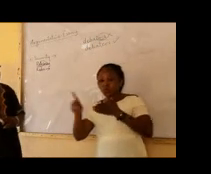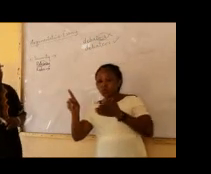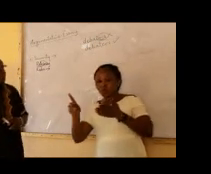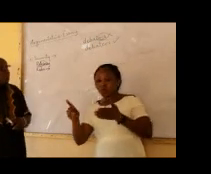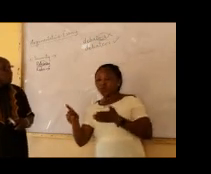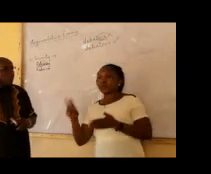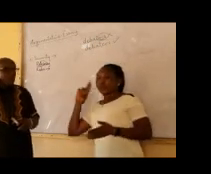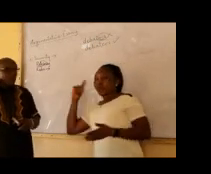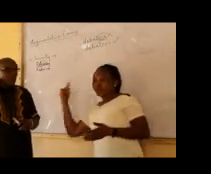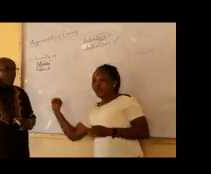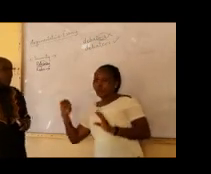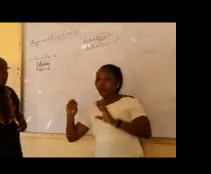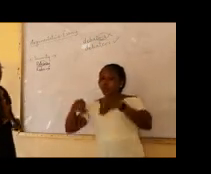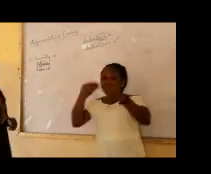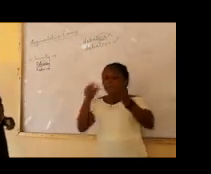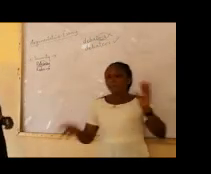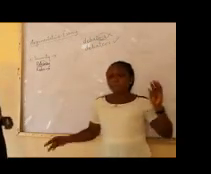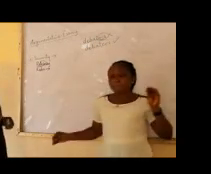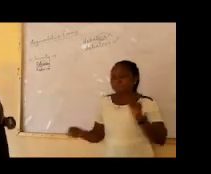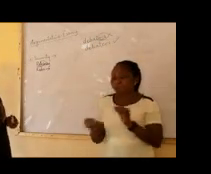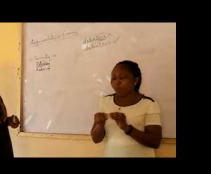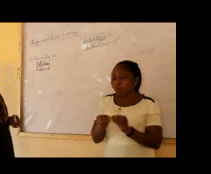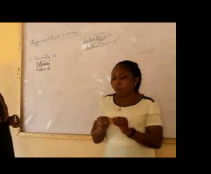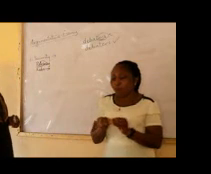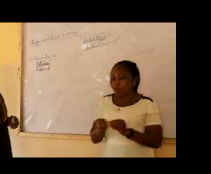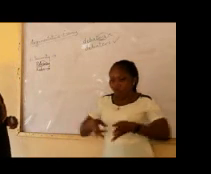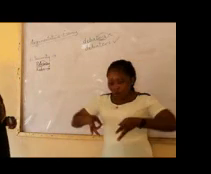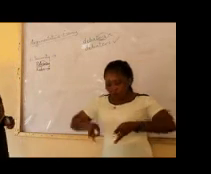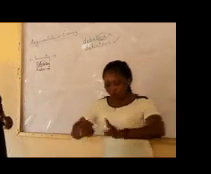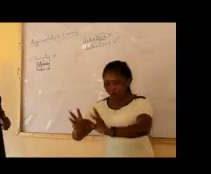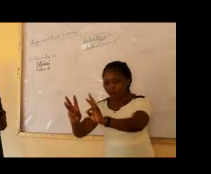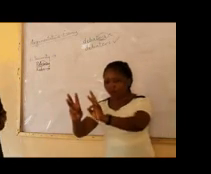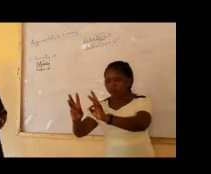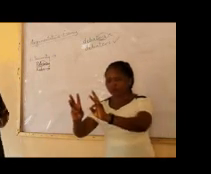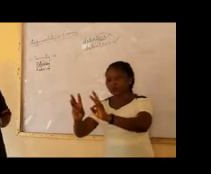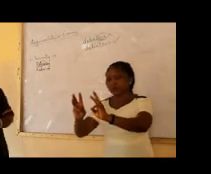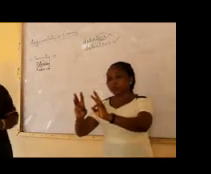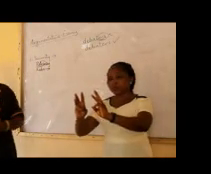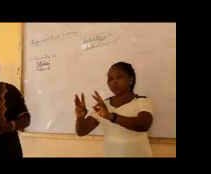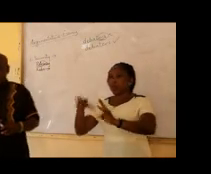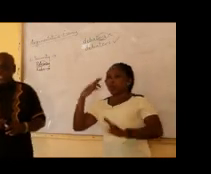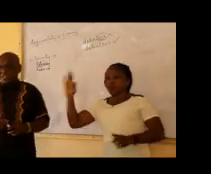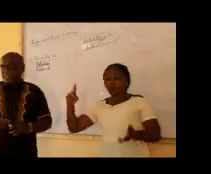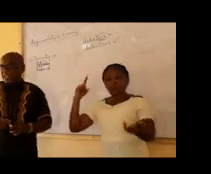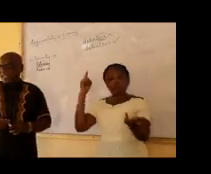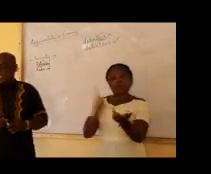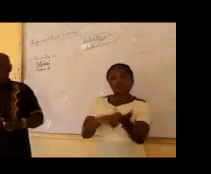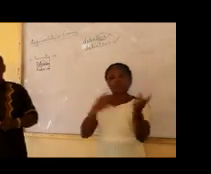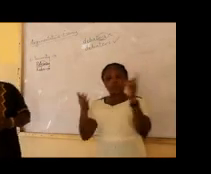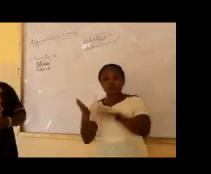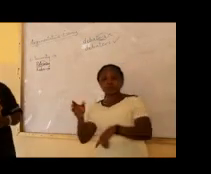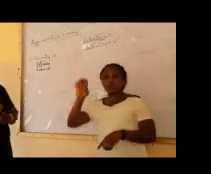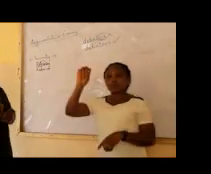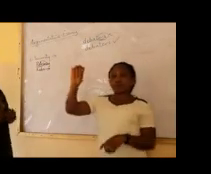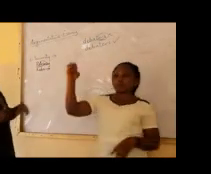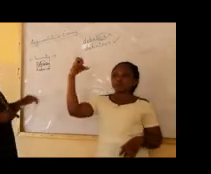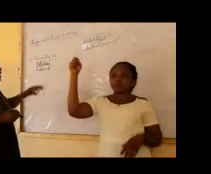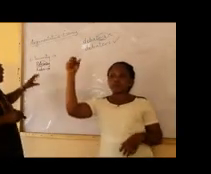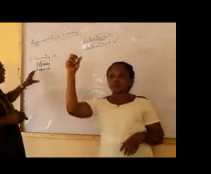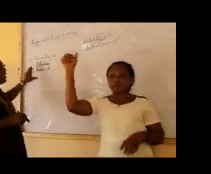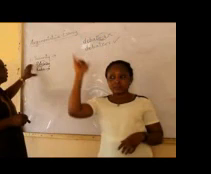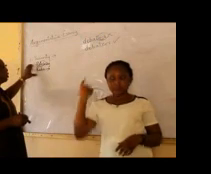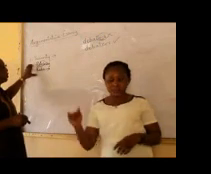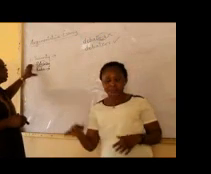I'll give you more of the format of argumentative essay,